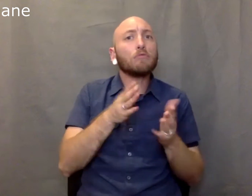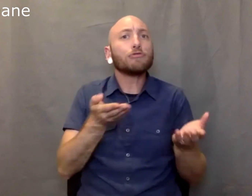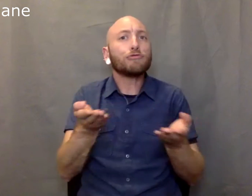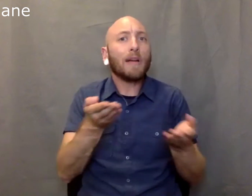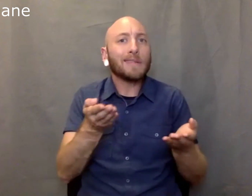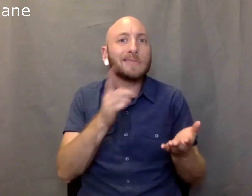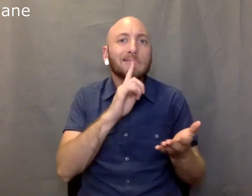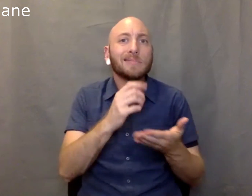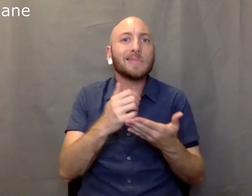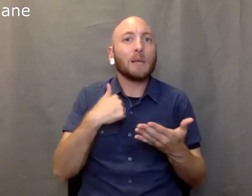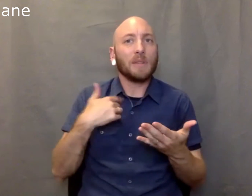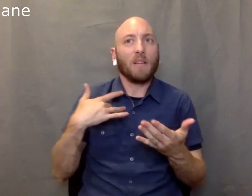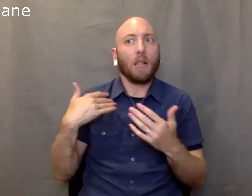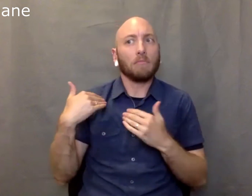but I really felt like,